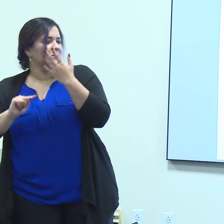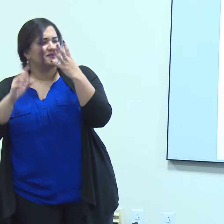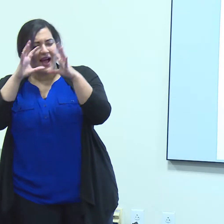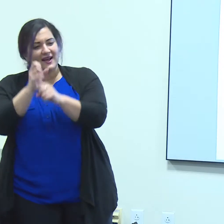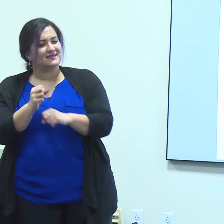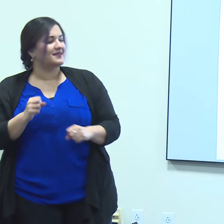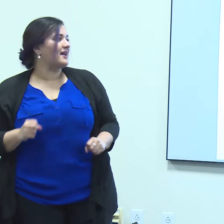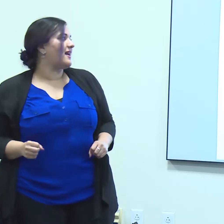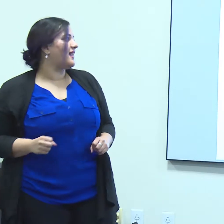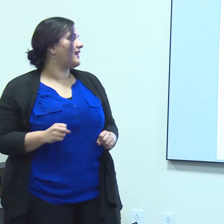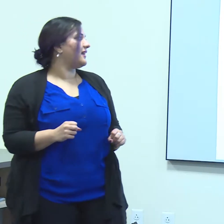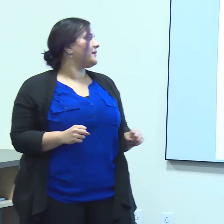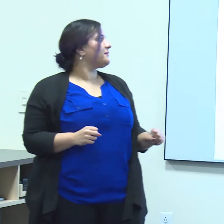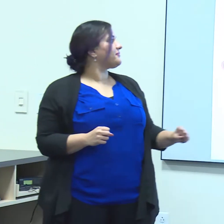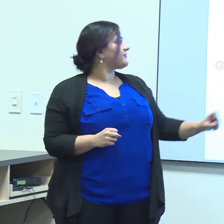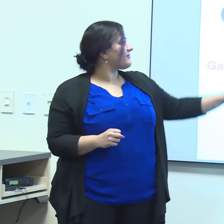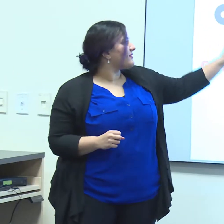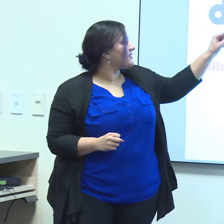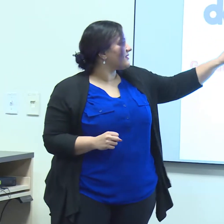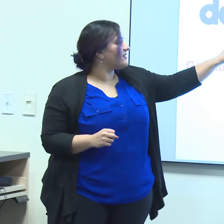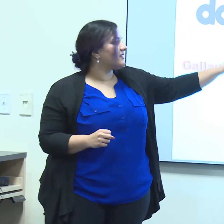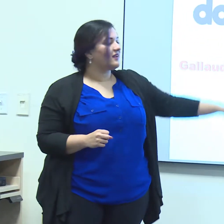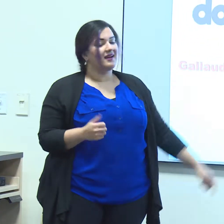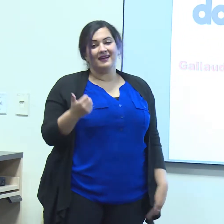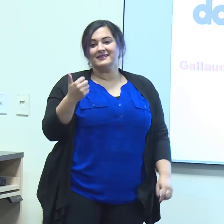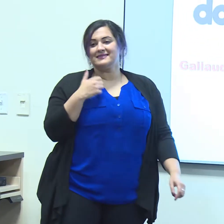It's fascinating. It really is fascinating.